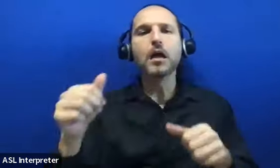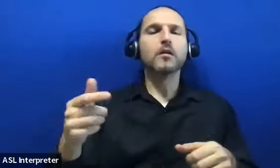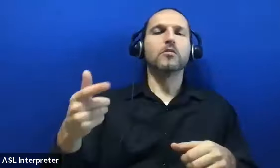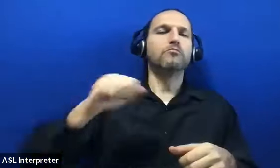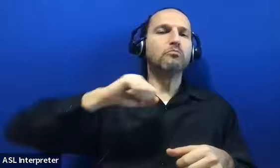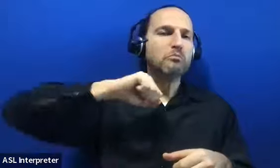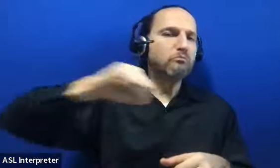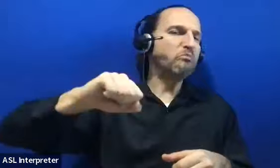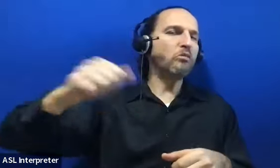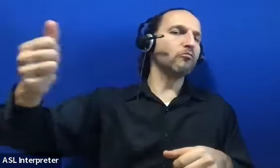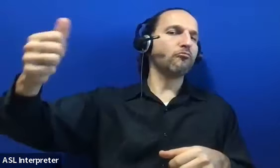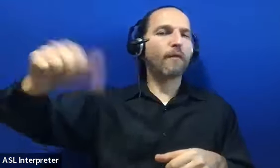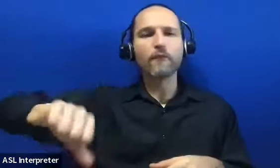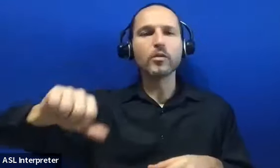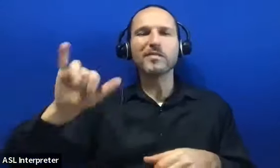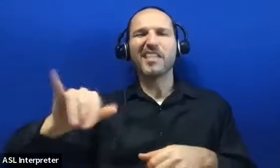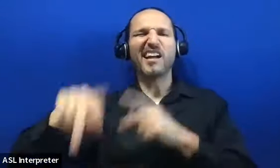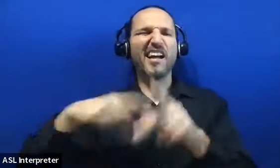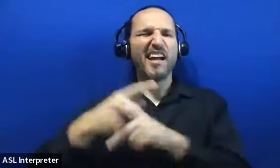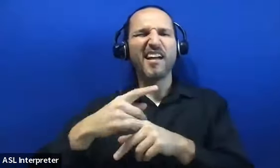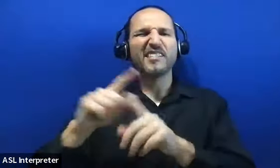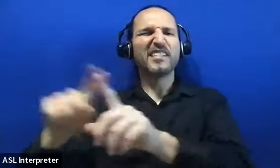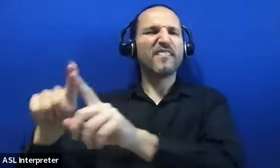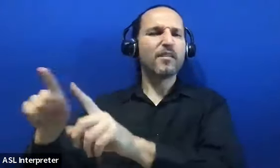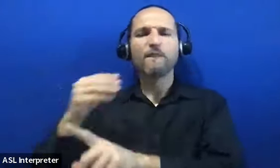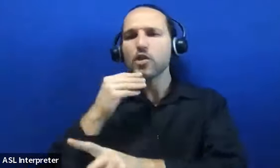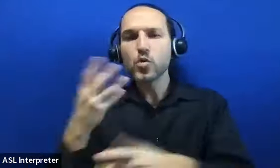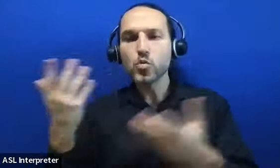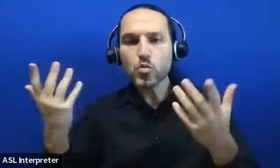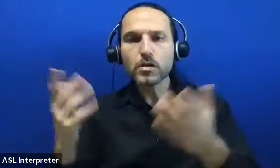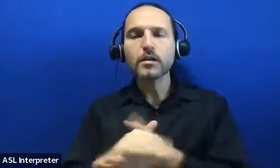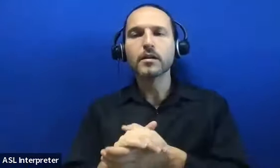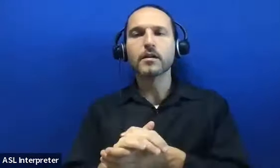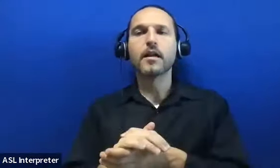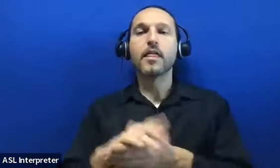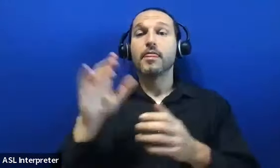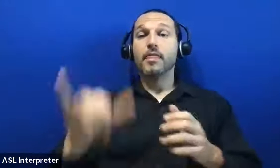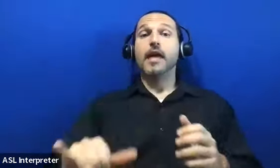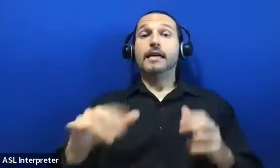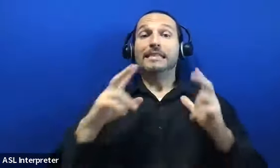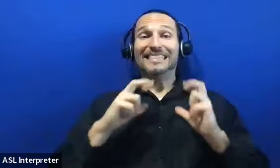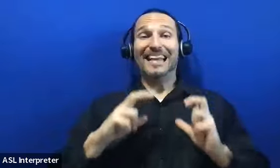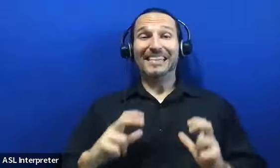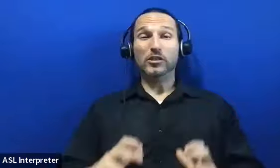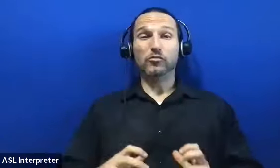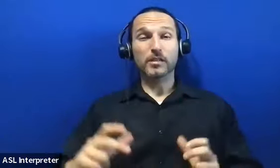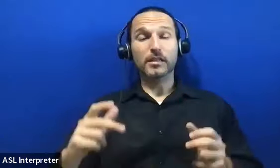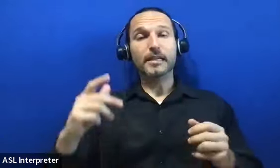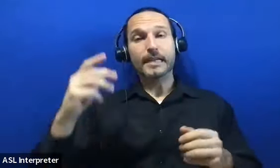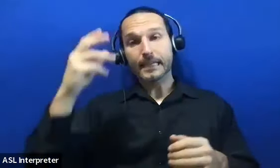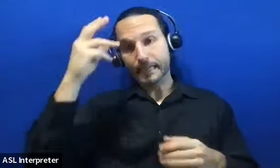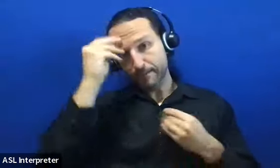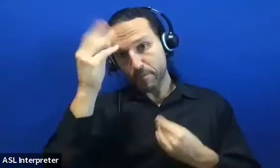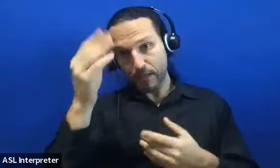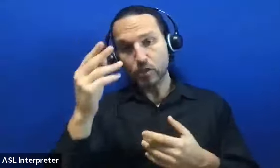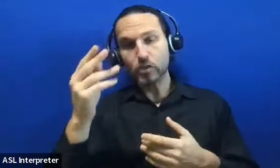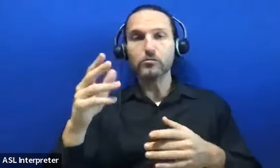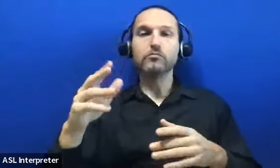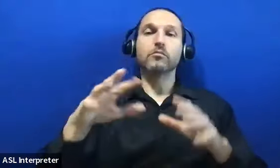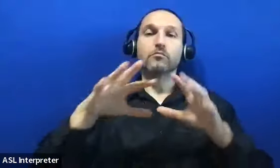refusing food altogether. So sensory integration, how we make sense of the world and how we make sense of our own